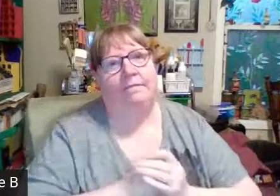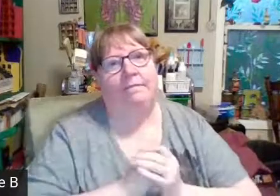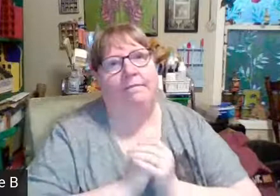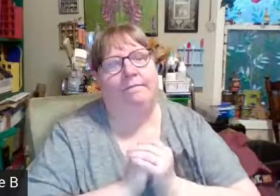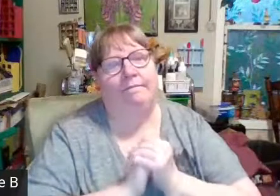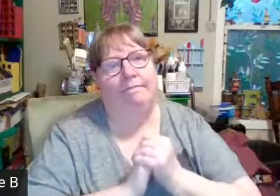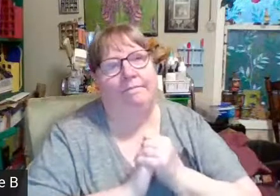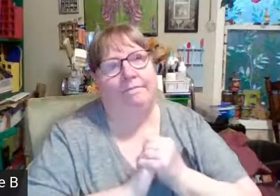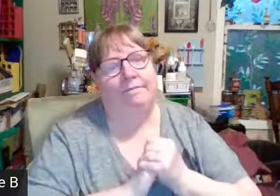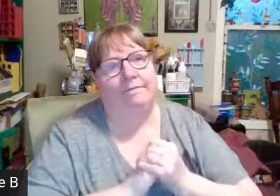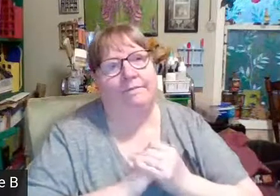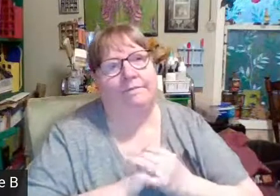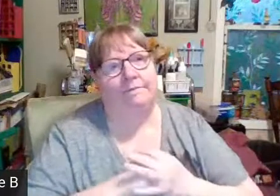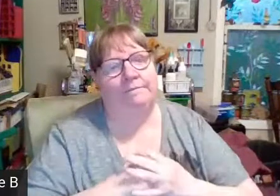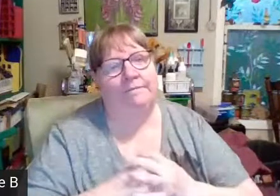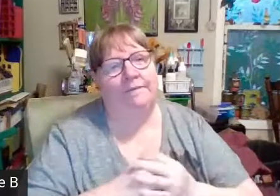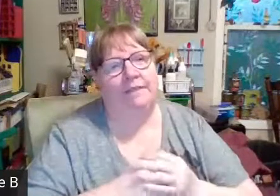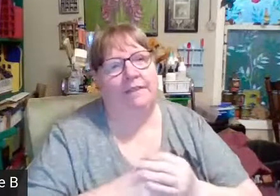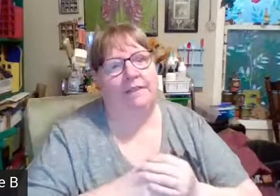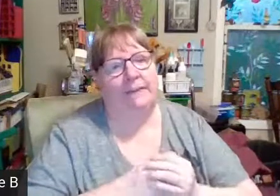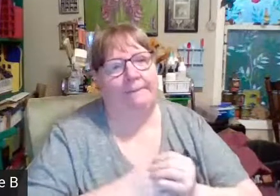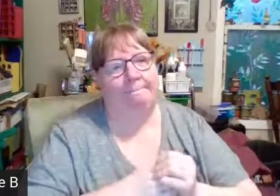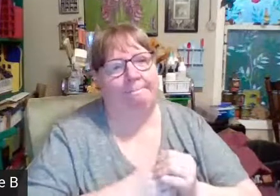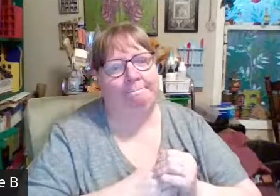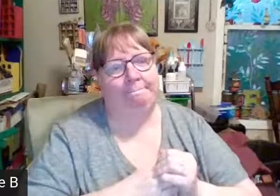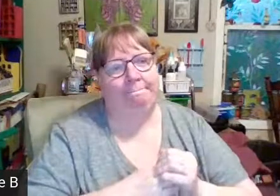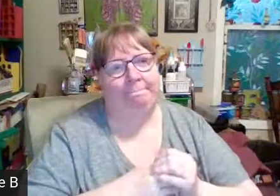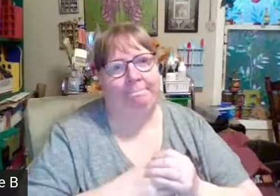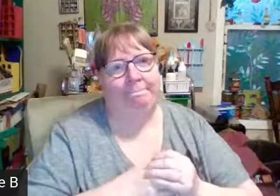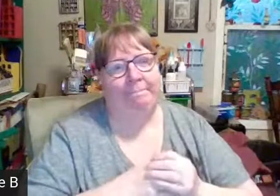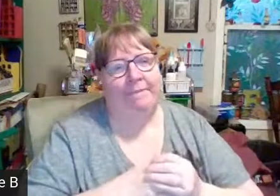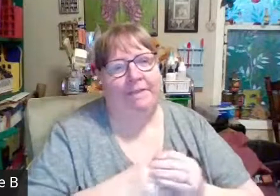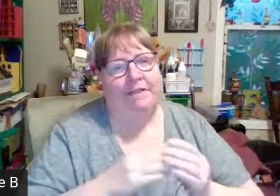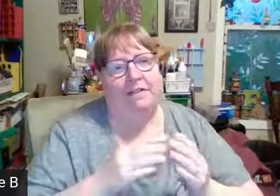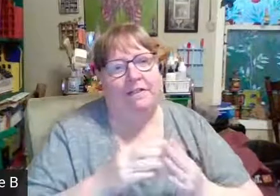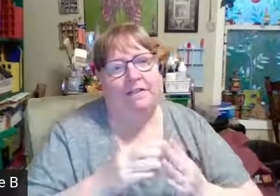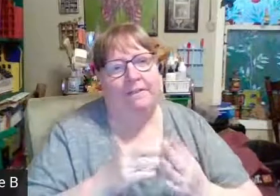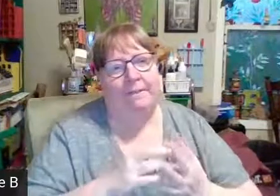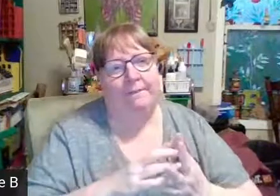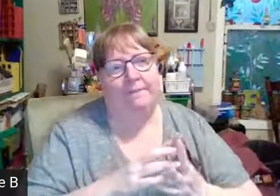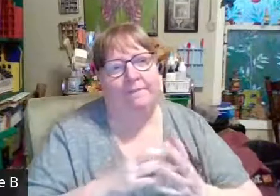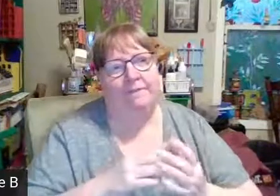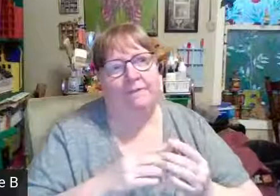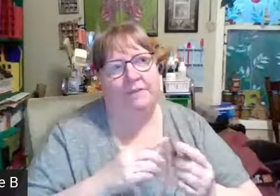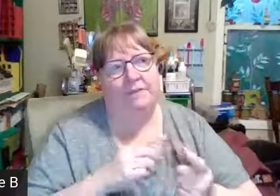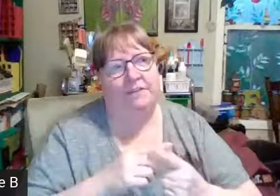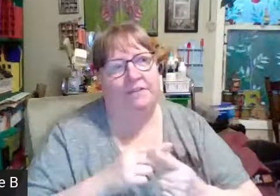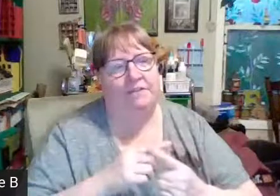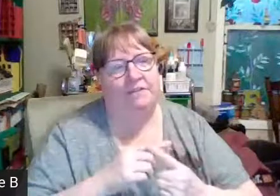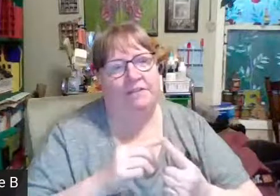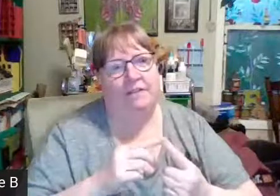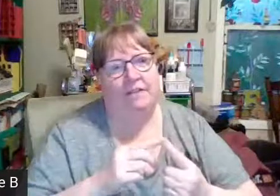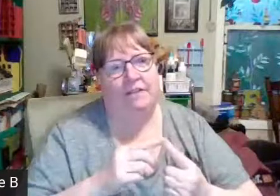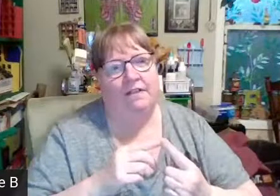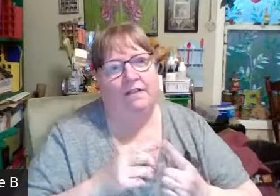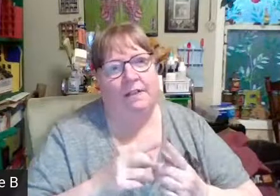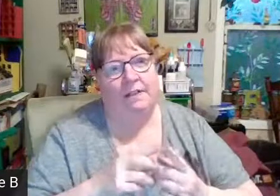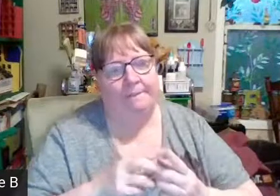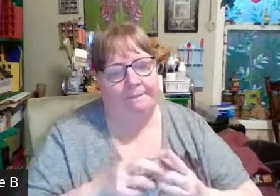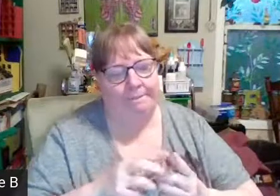Jean Peter took over the wish list part, it was a relief, but then even her juggling all of those. So now our new transition